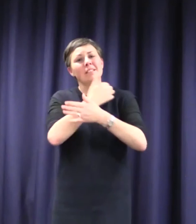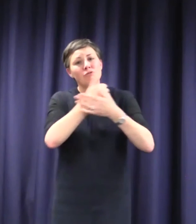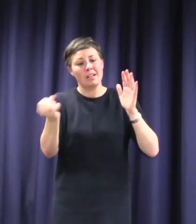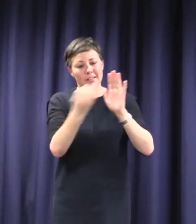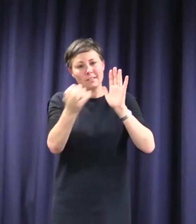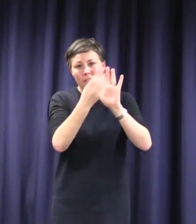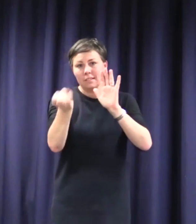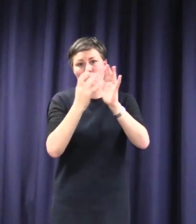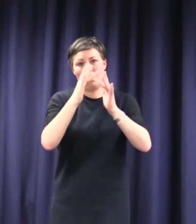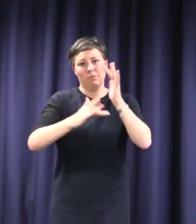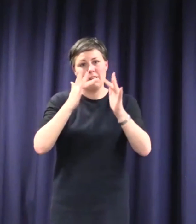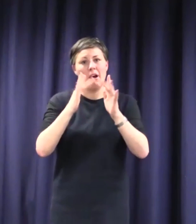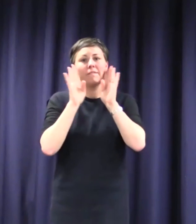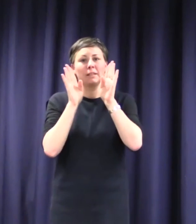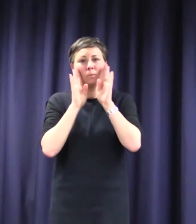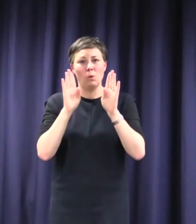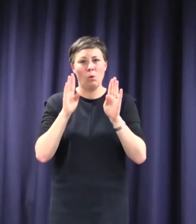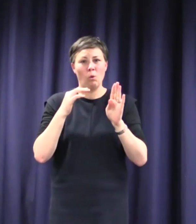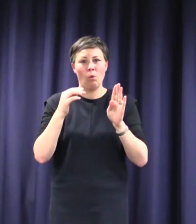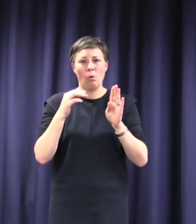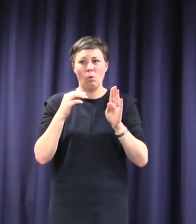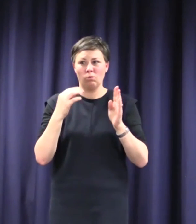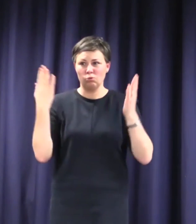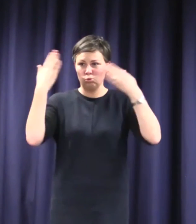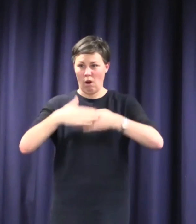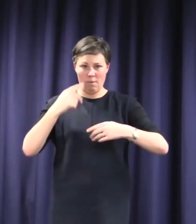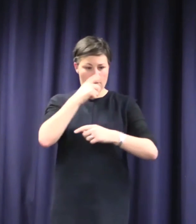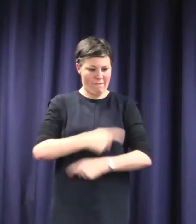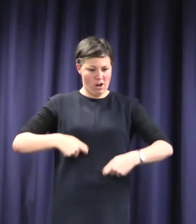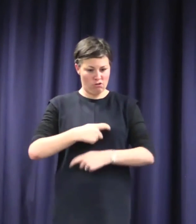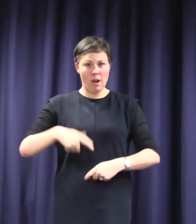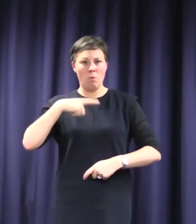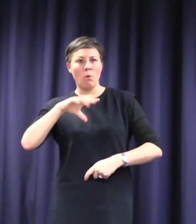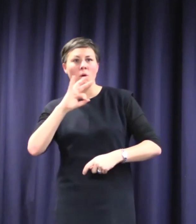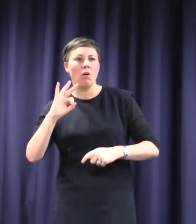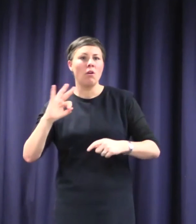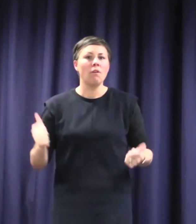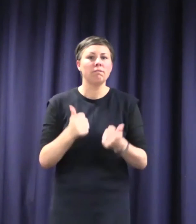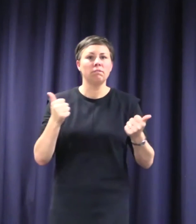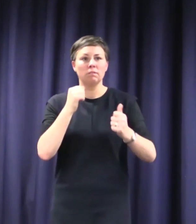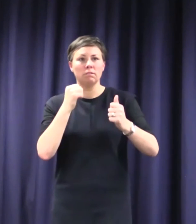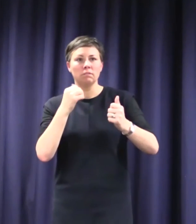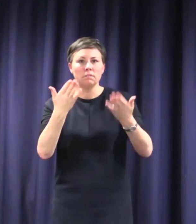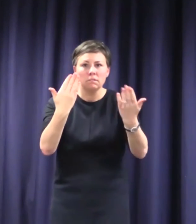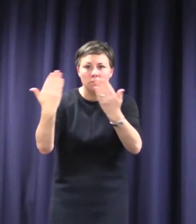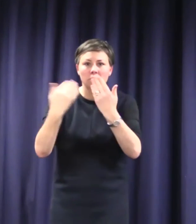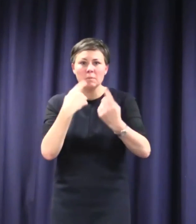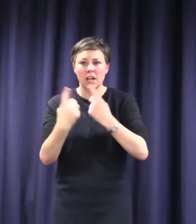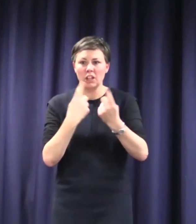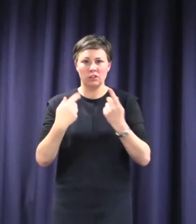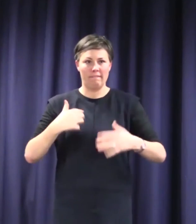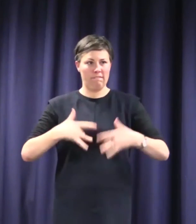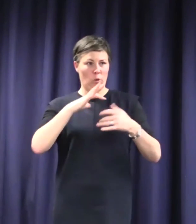pages. I think some of the frustration voiced this evening has stemmed from a lack of community understanding and a feeling